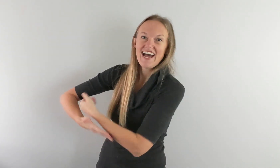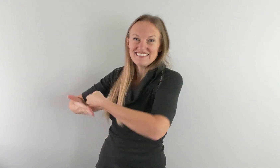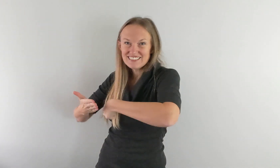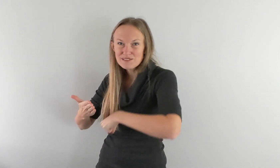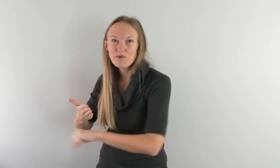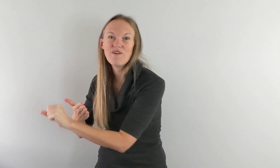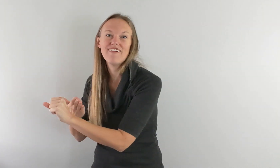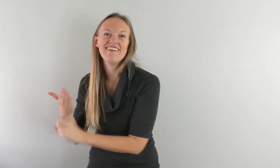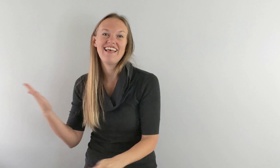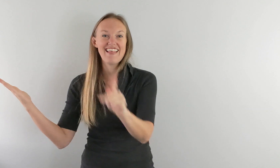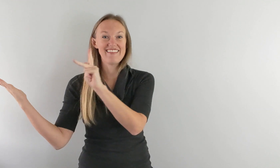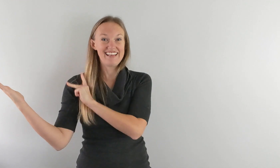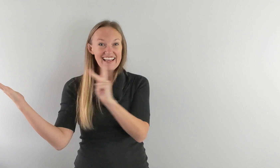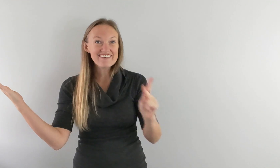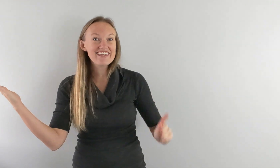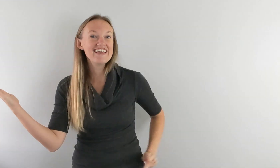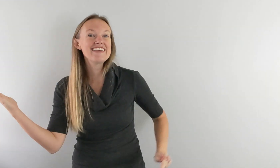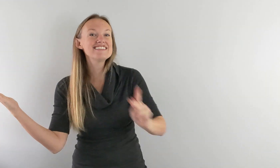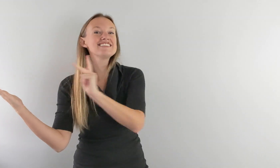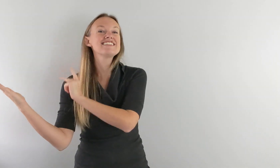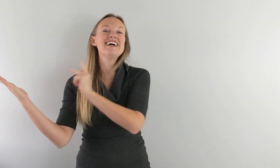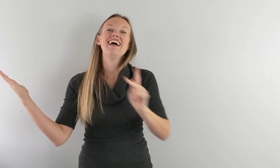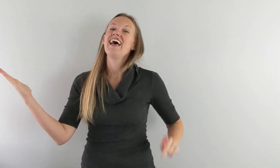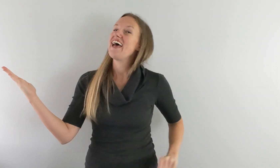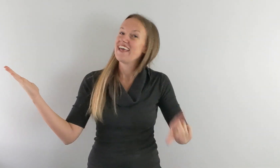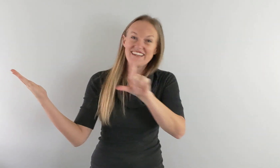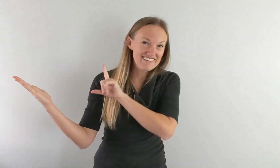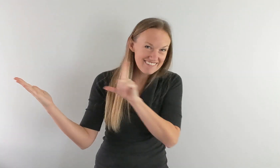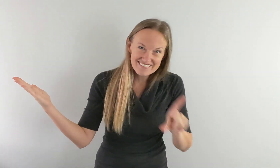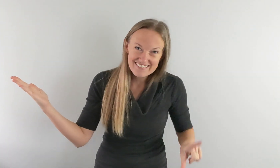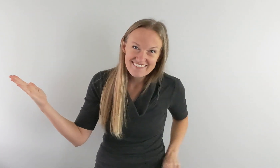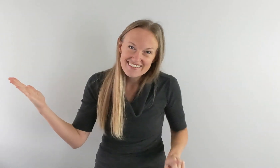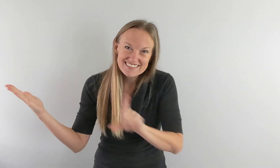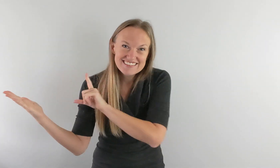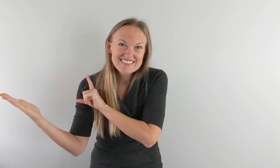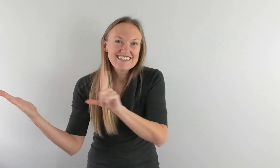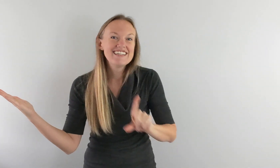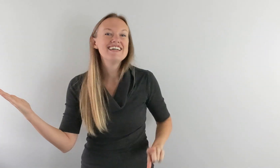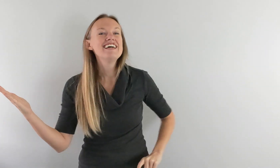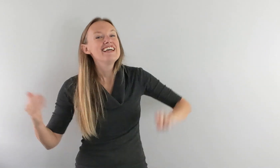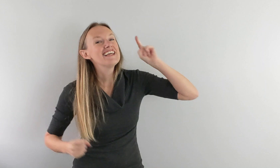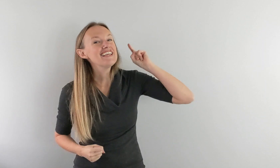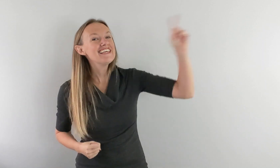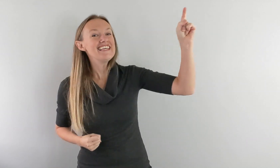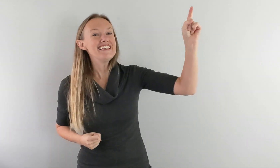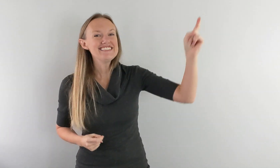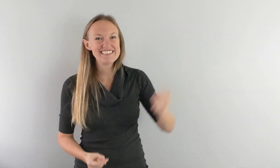child is born, the King of Kings and Lord of Lords. He